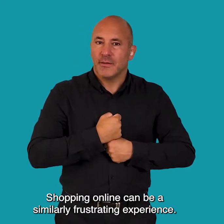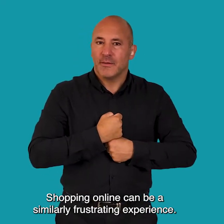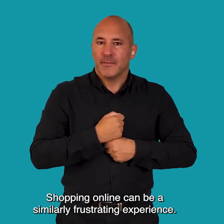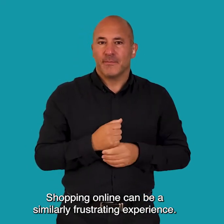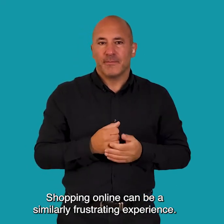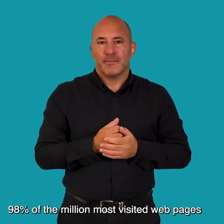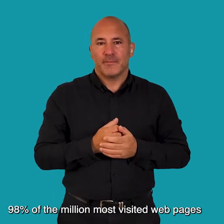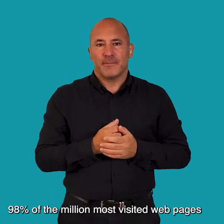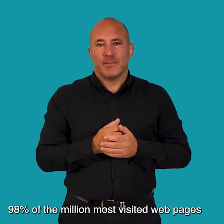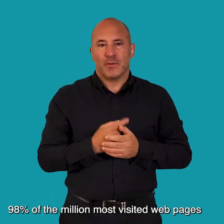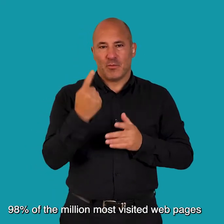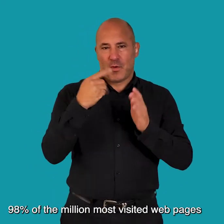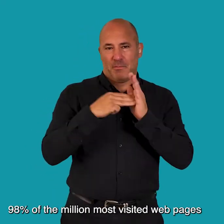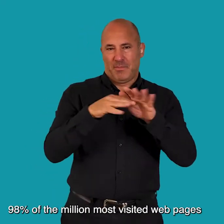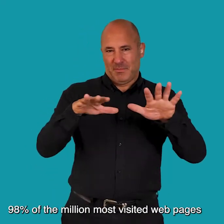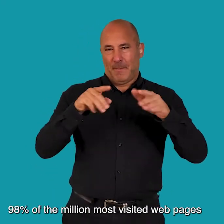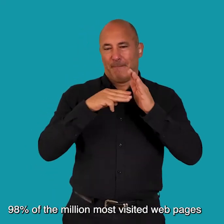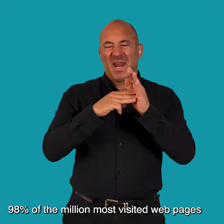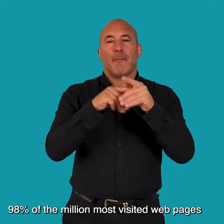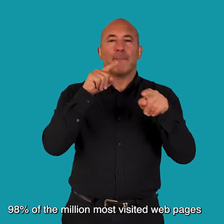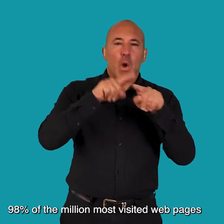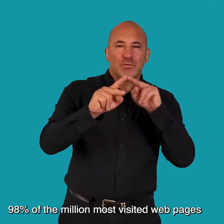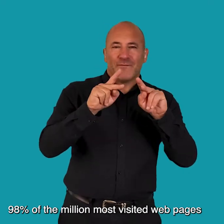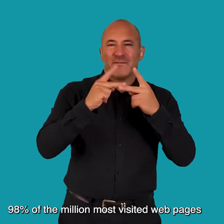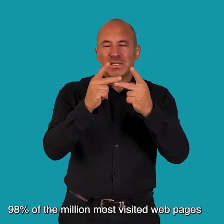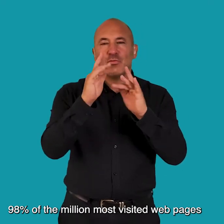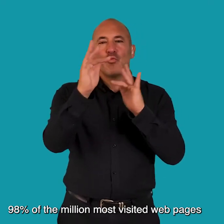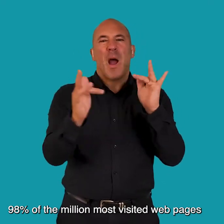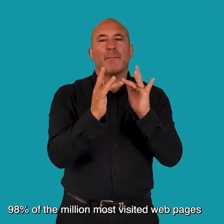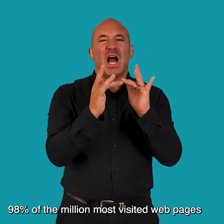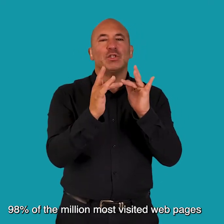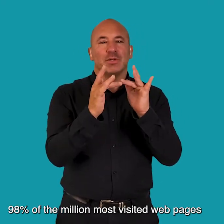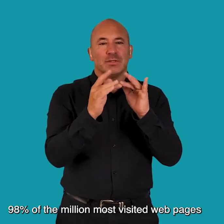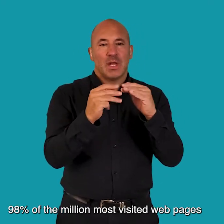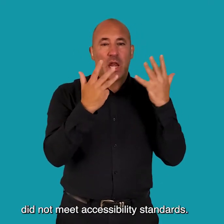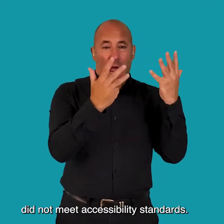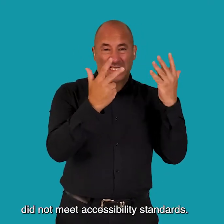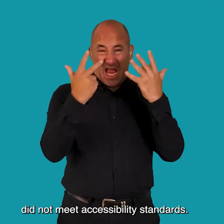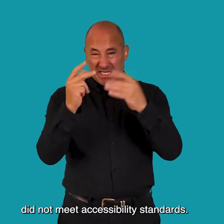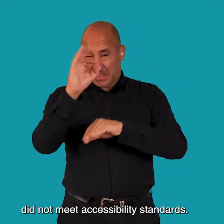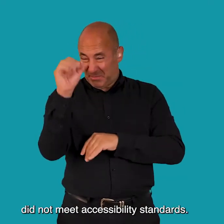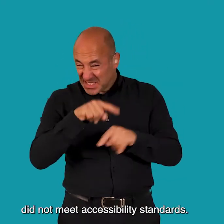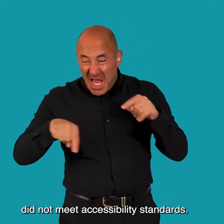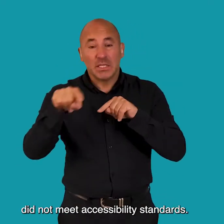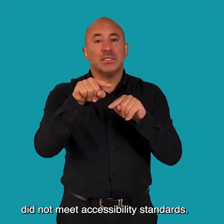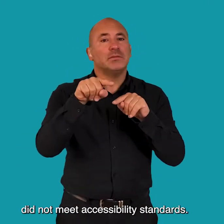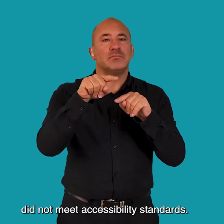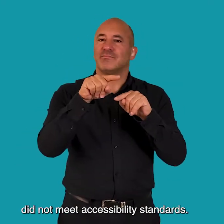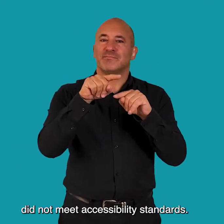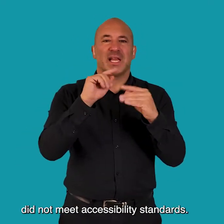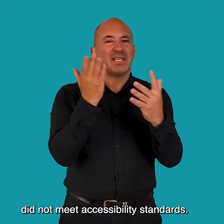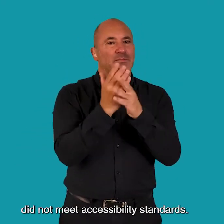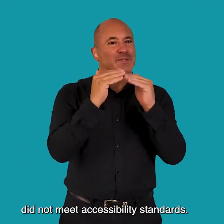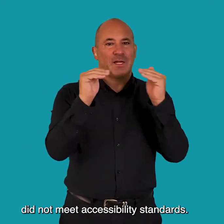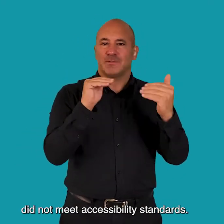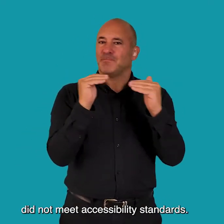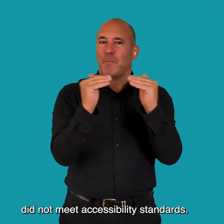experience. 98% of the million most visited web pages did not meet accessibility standards,